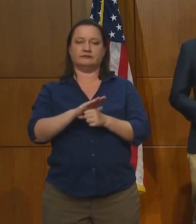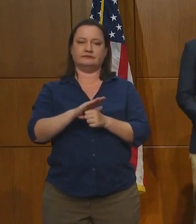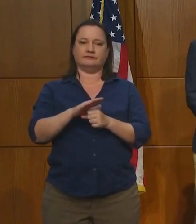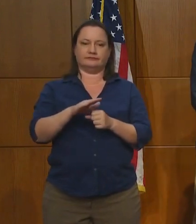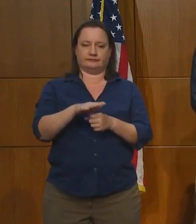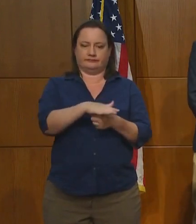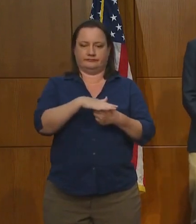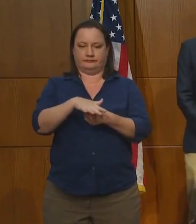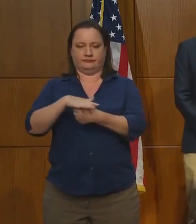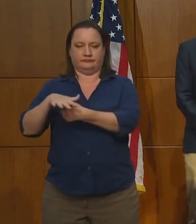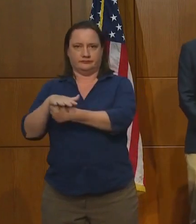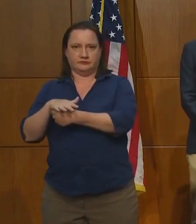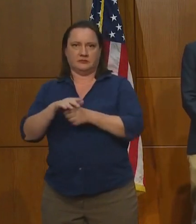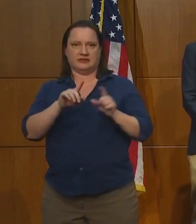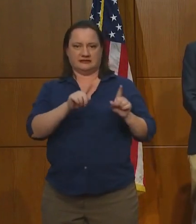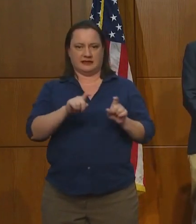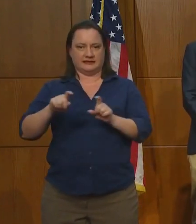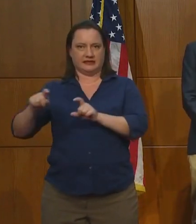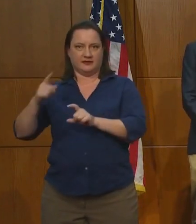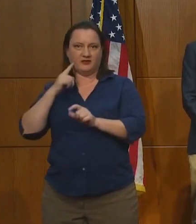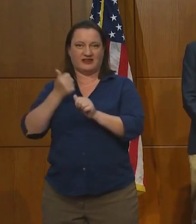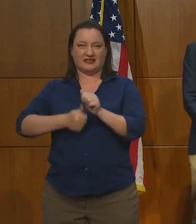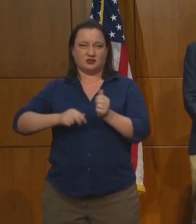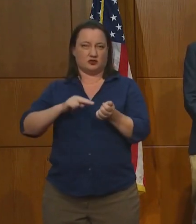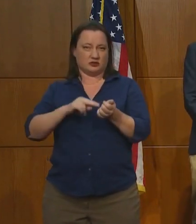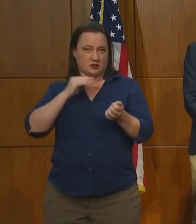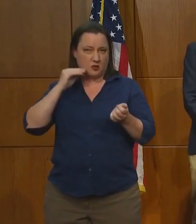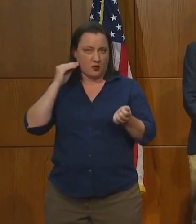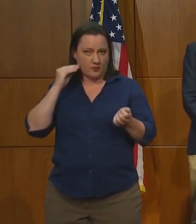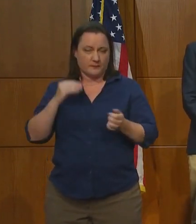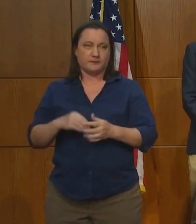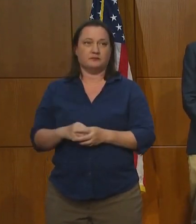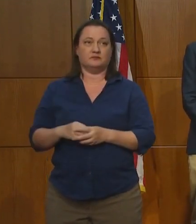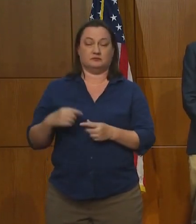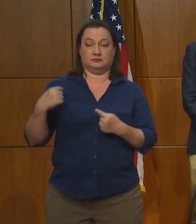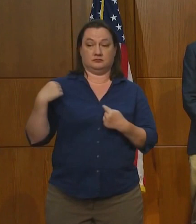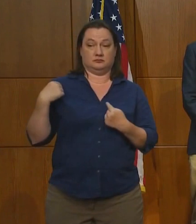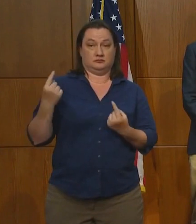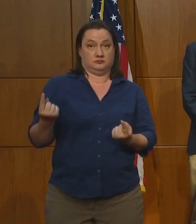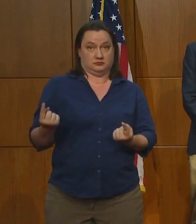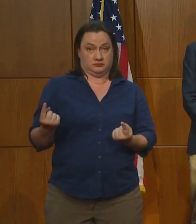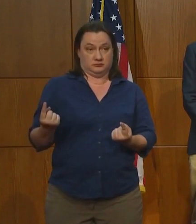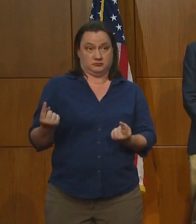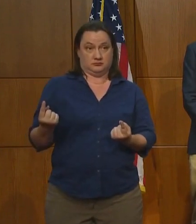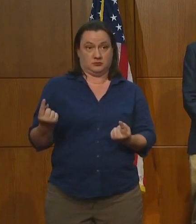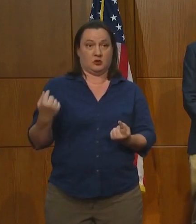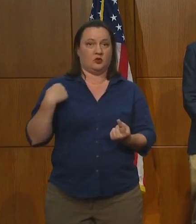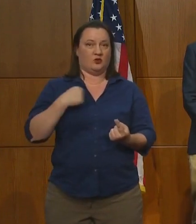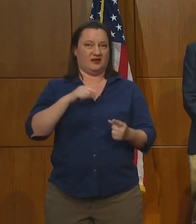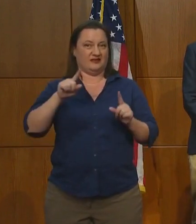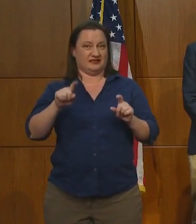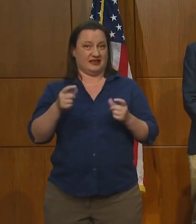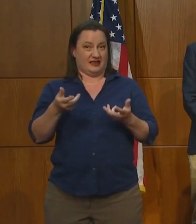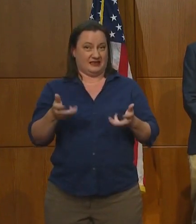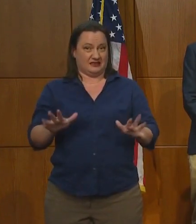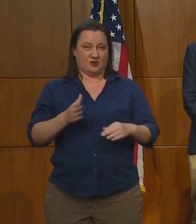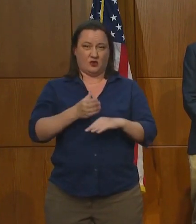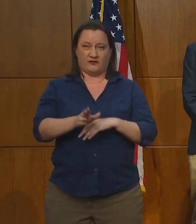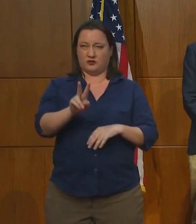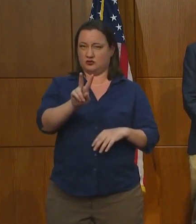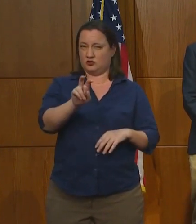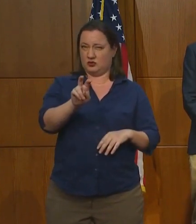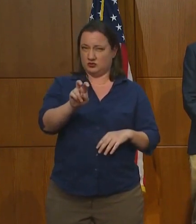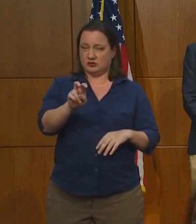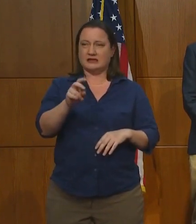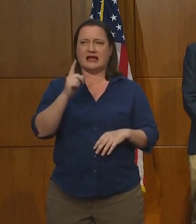baseline survey tests. So to date, for nursing homes, over 200 of the, I think it's